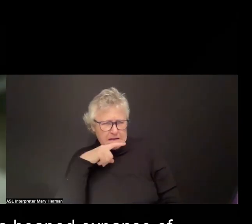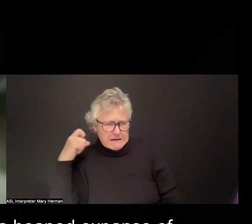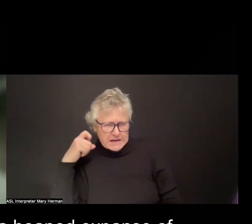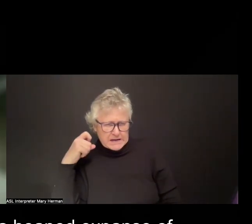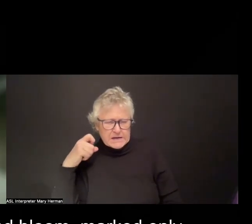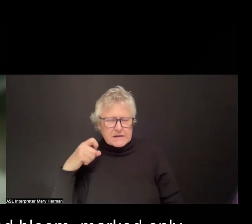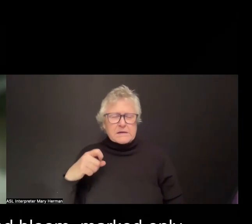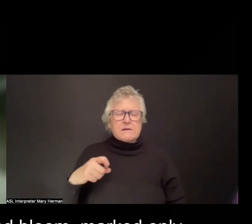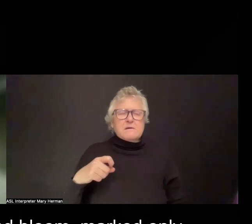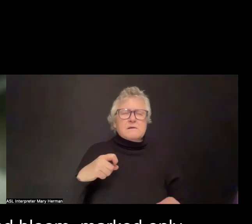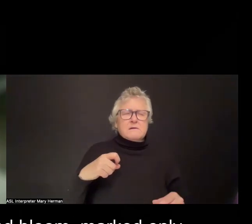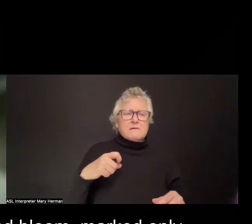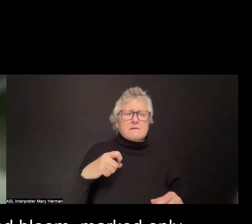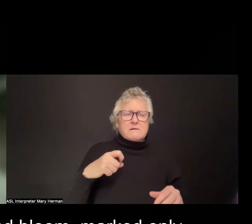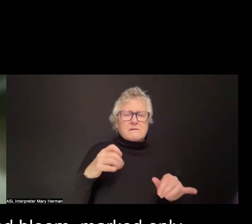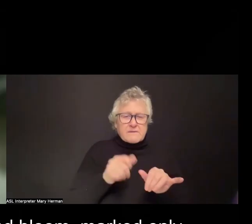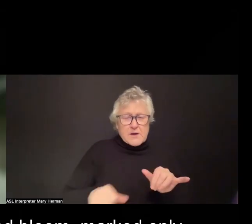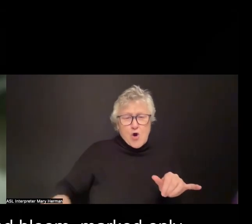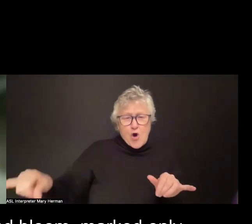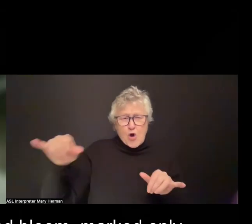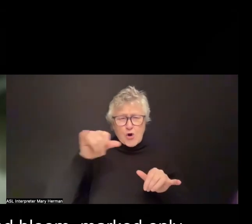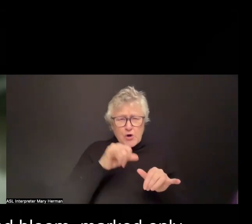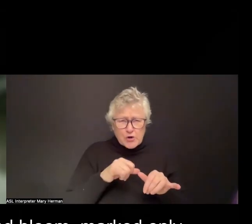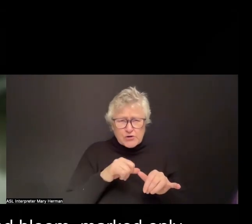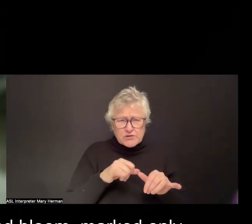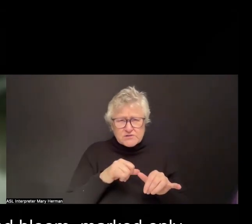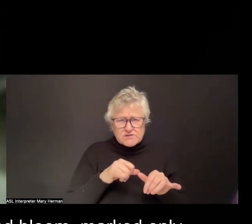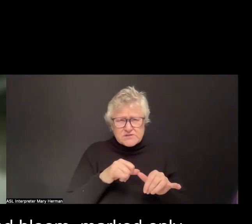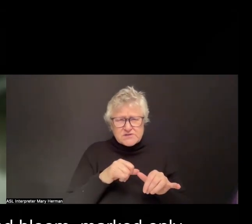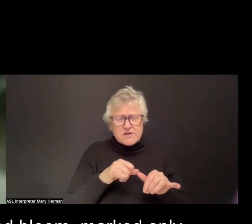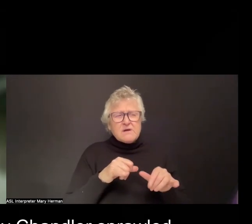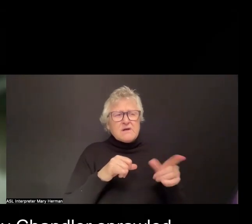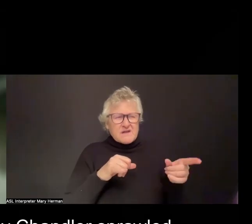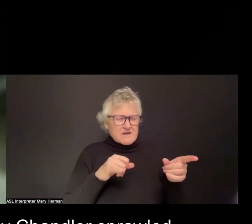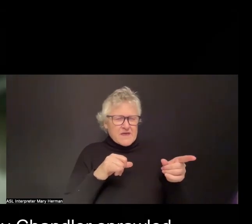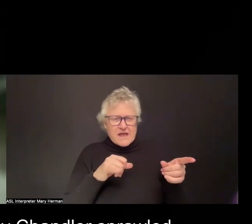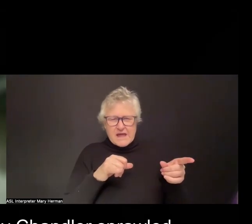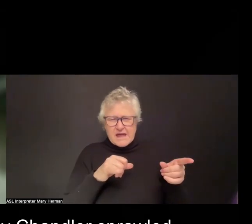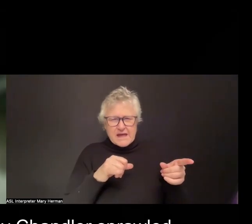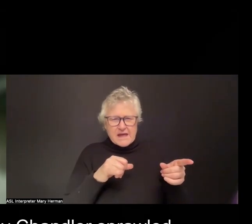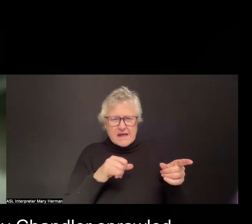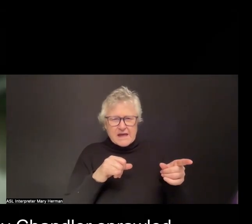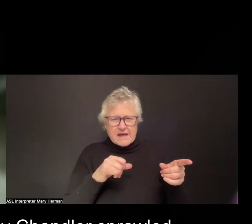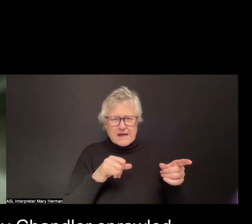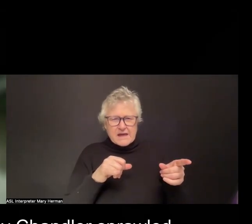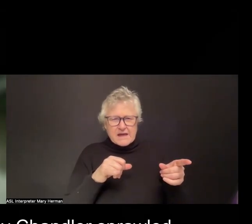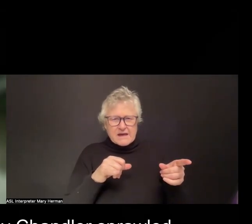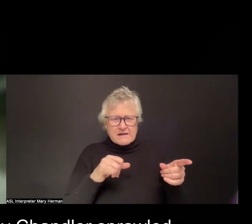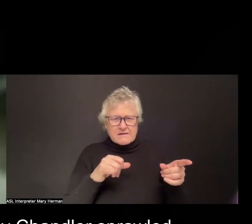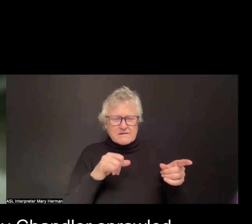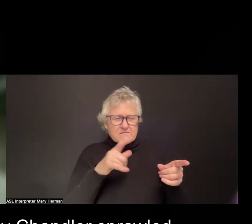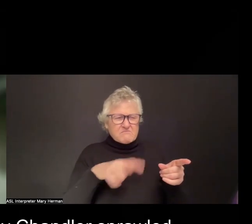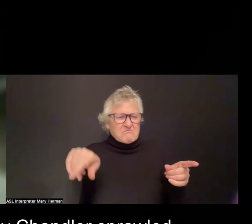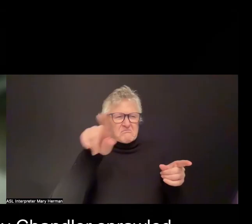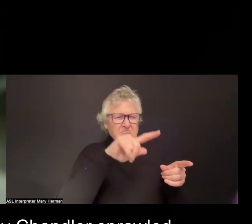like a softly rolling meadow of clover and bloom, marked only by the awful form of what had once been poor, starving Billy Chandler sprawled on his empty